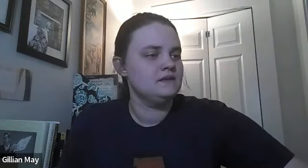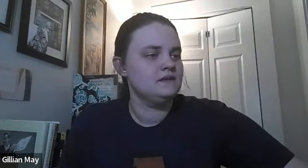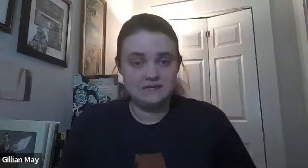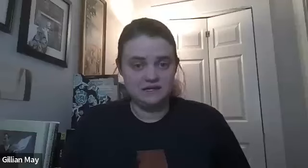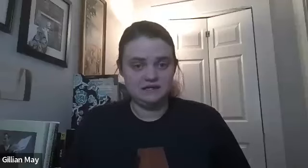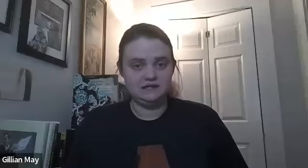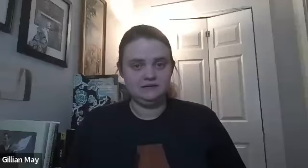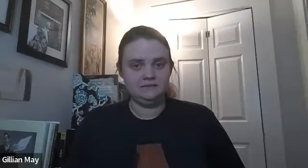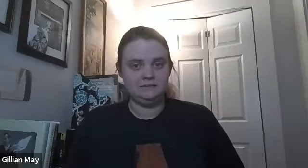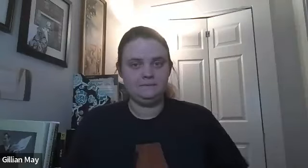Excited.